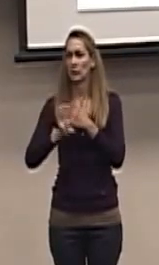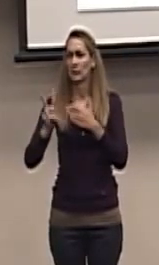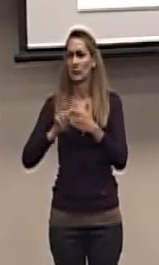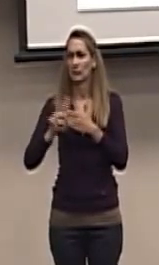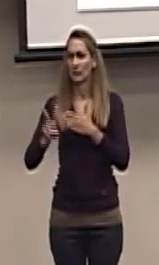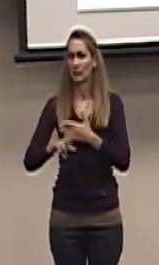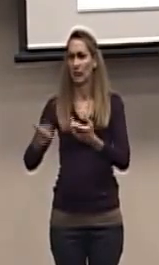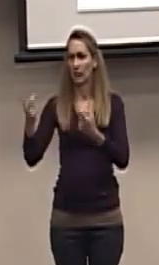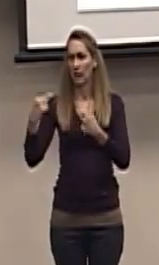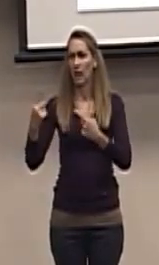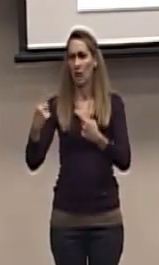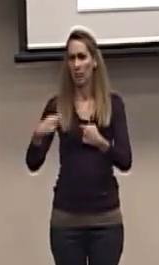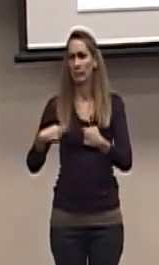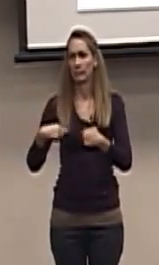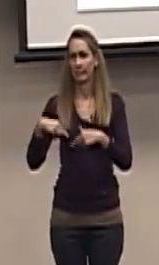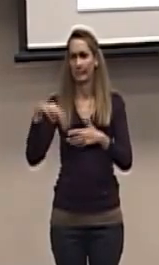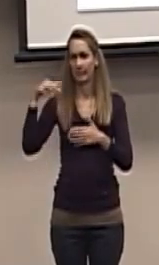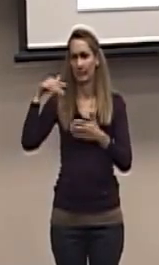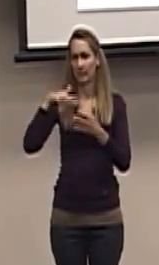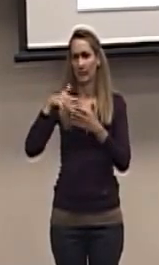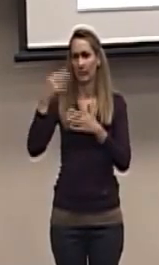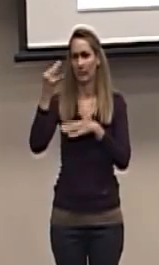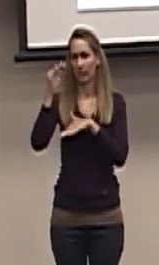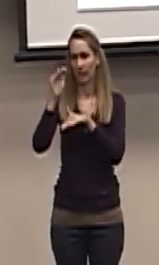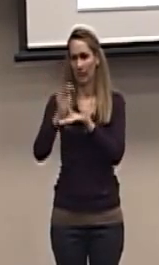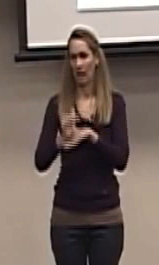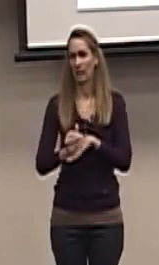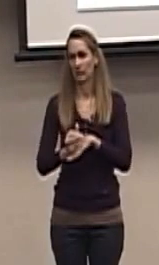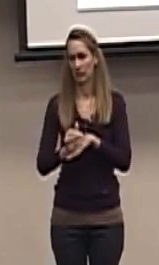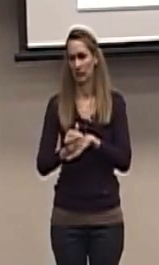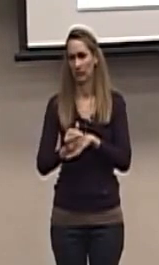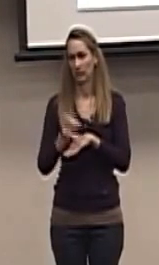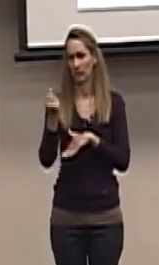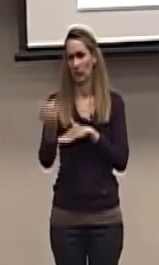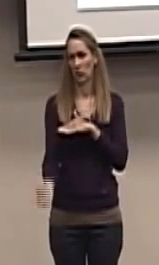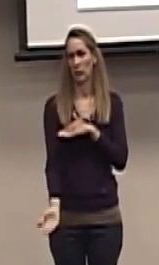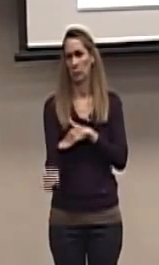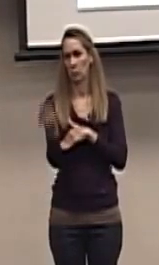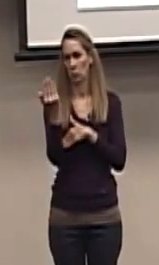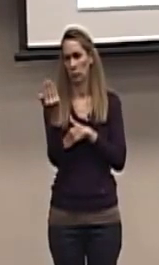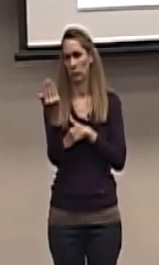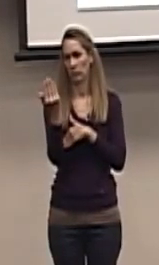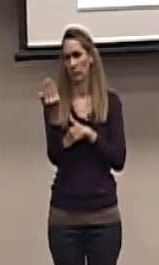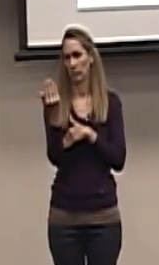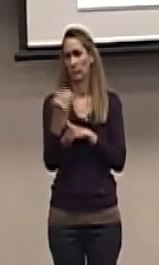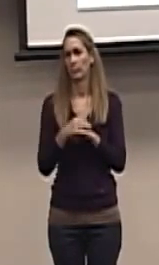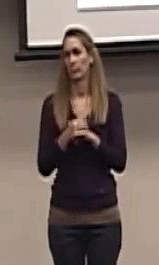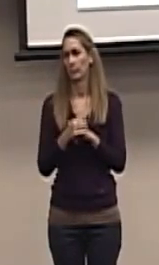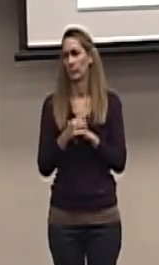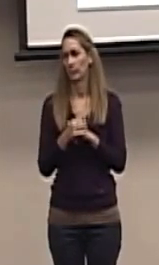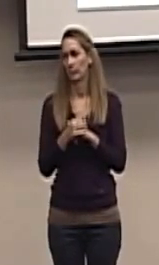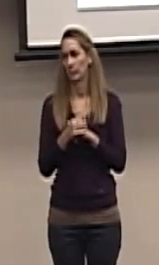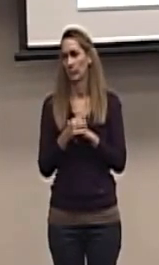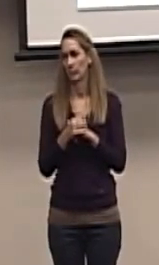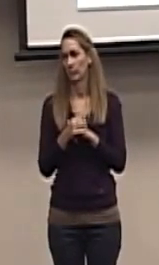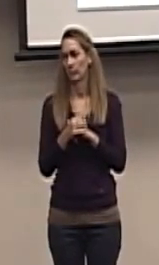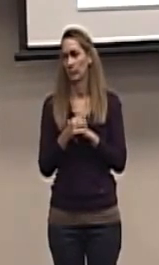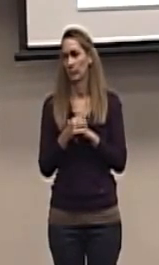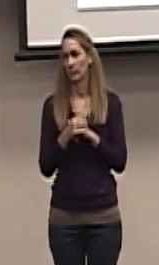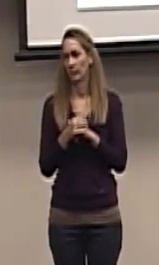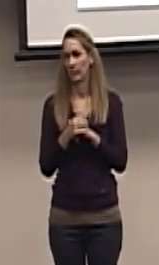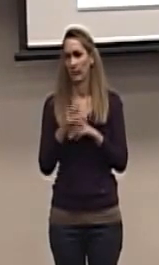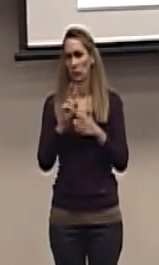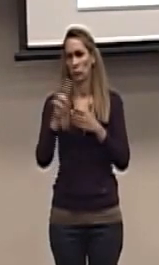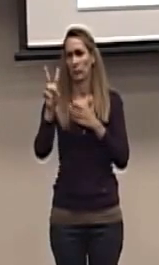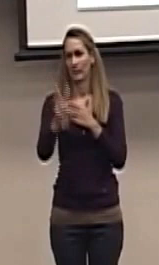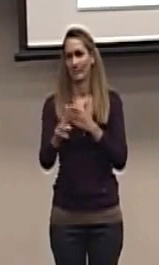weeks, to study on Friday evening, Saturday morning up to the midday. Then they close for another 2 weeks. So